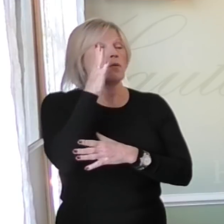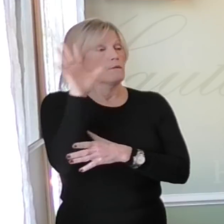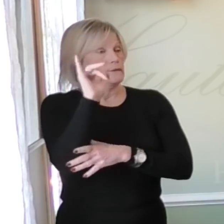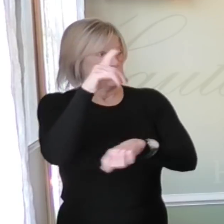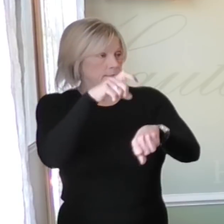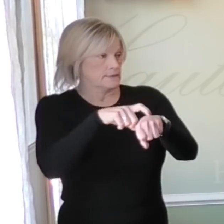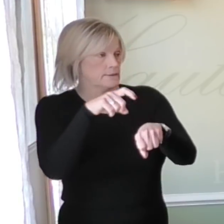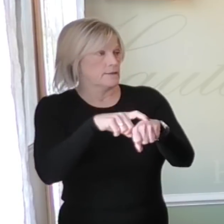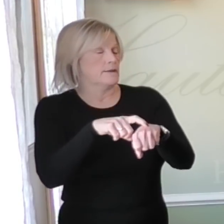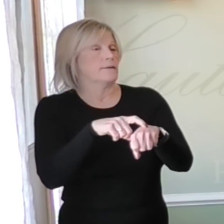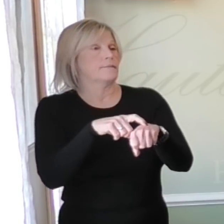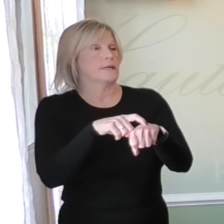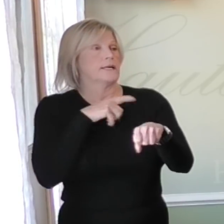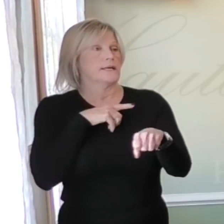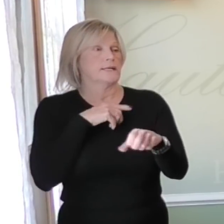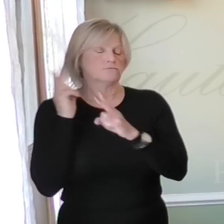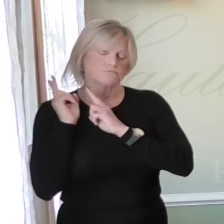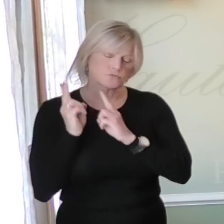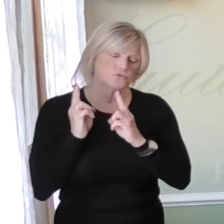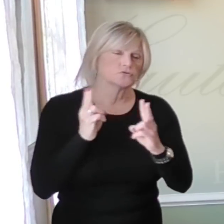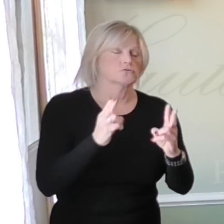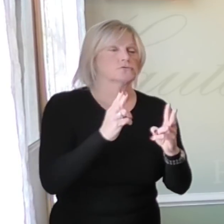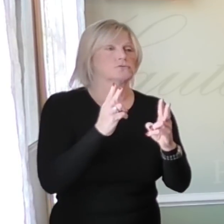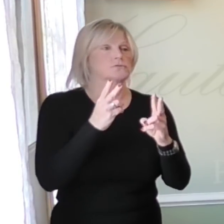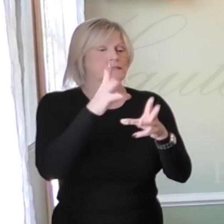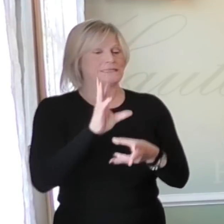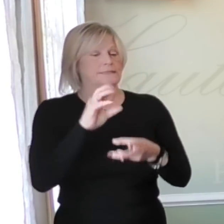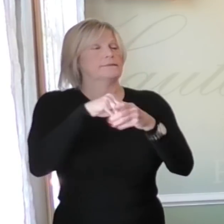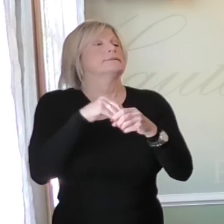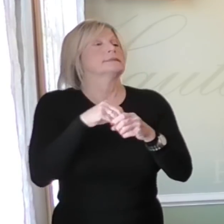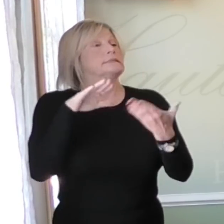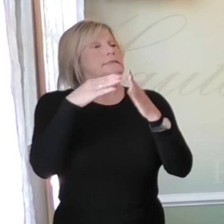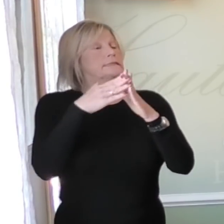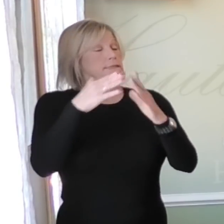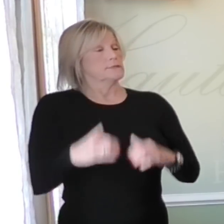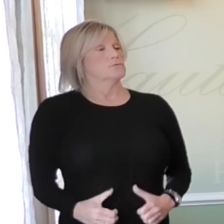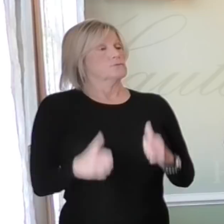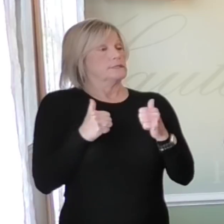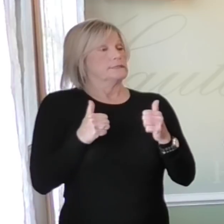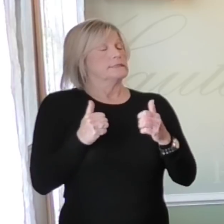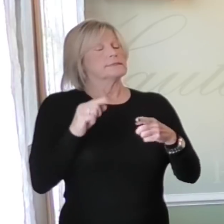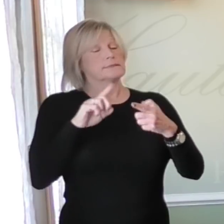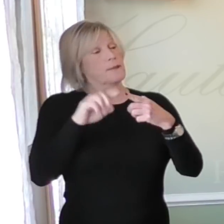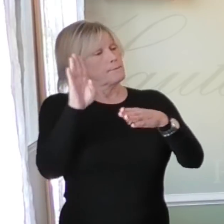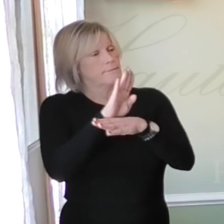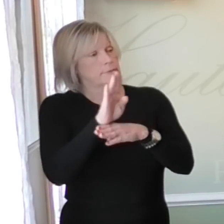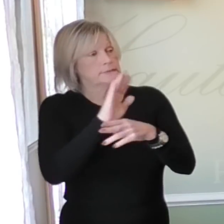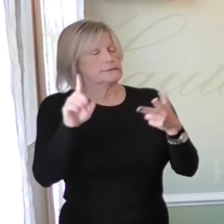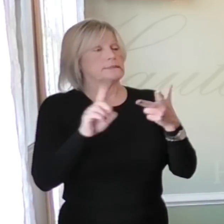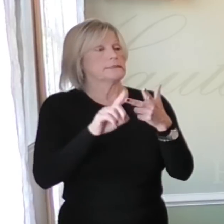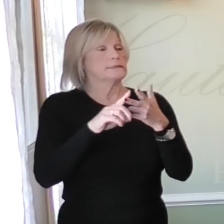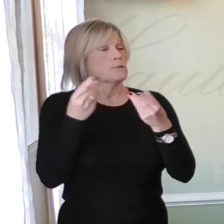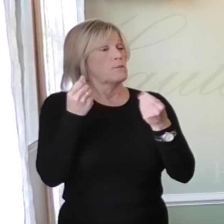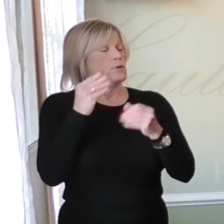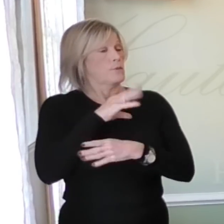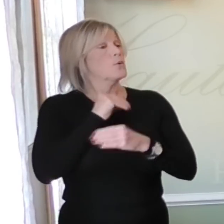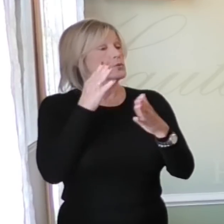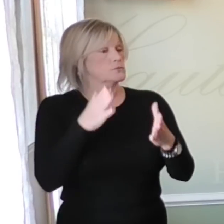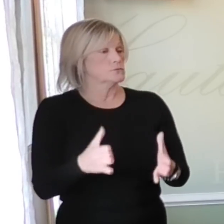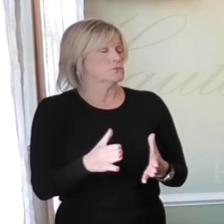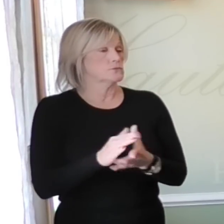simultaneously and urgently engage the city's residents, businesses, and property